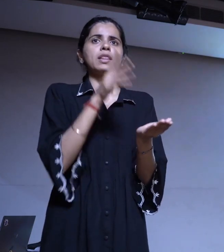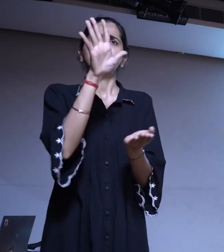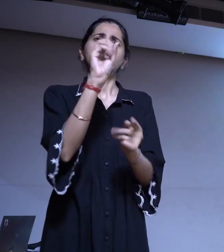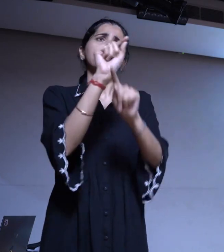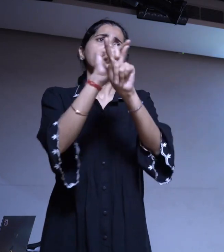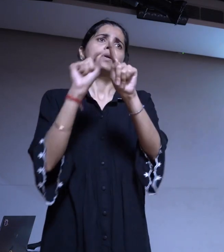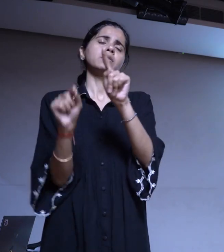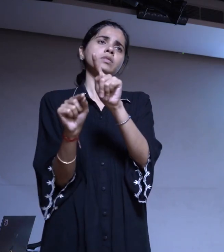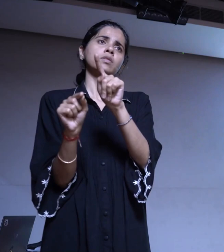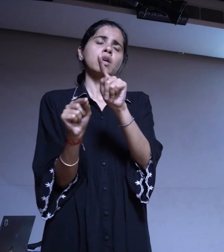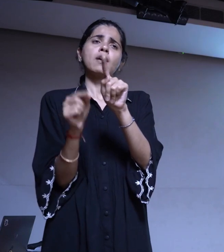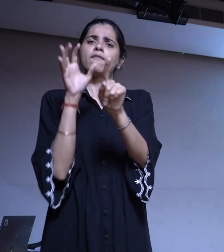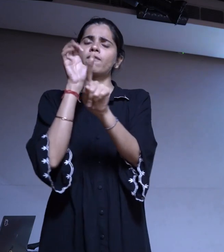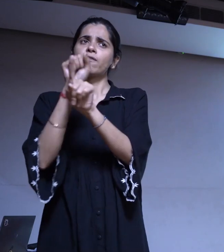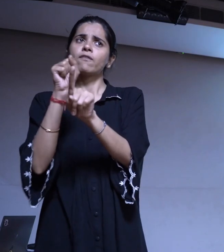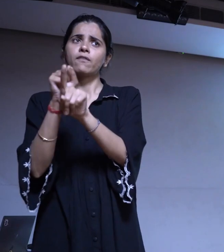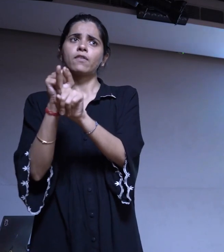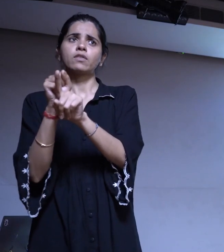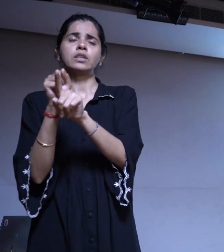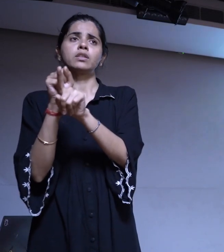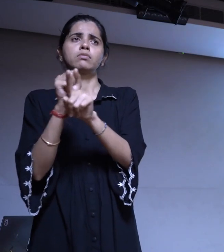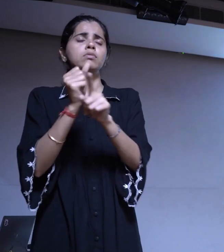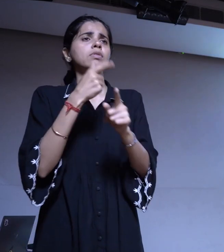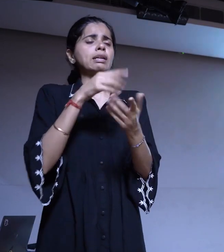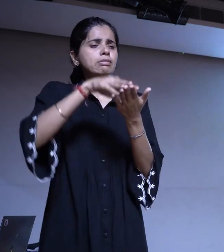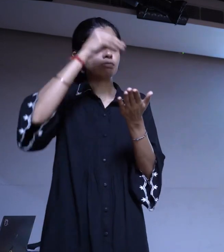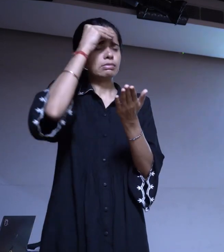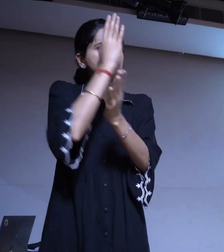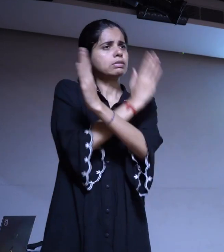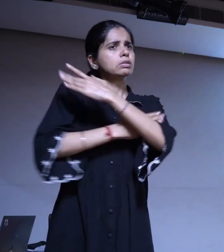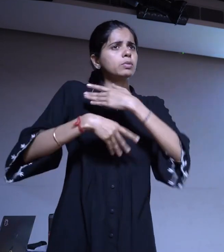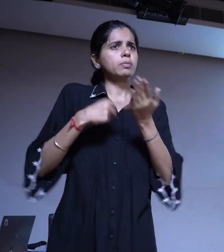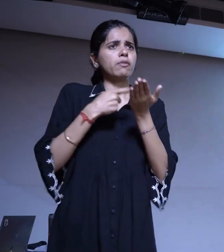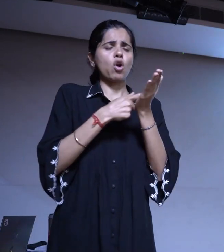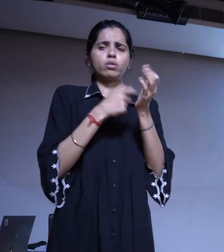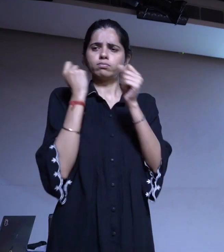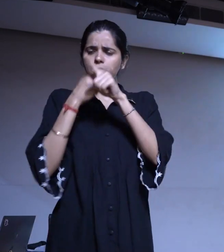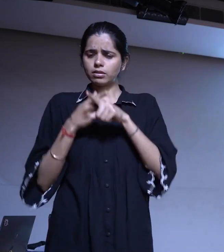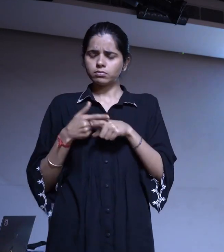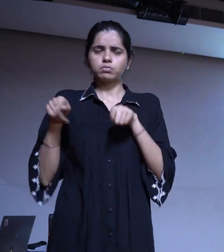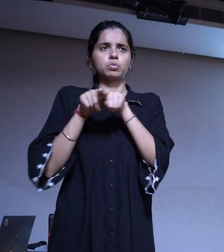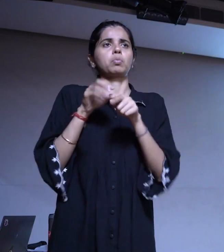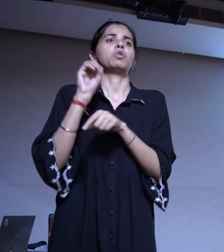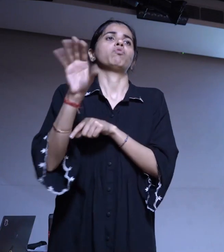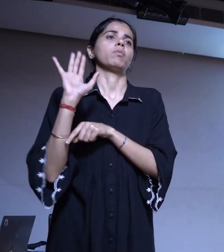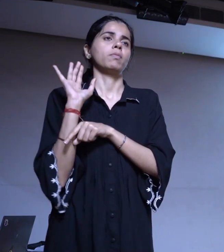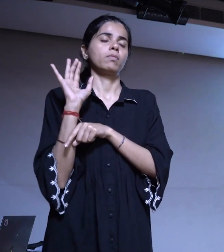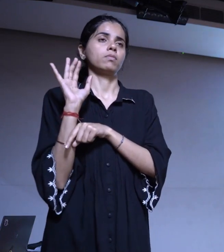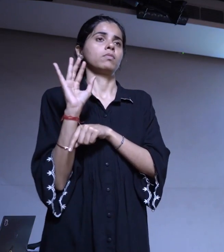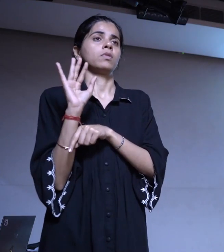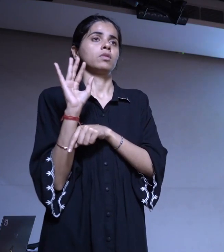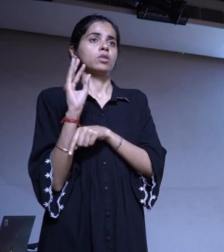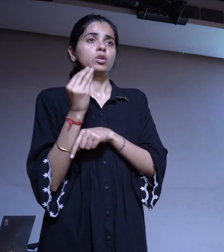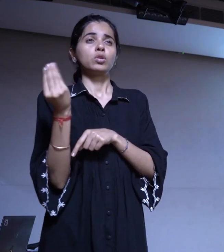50% and so you might find and Report learning specific learning disability with respect to that so this is